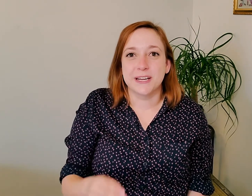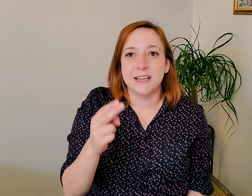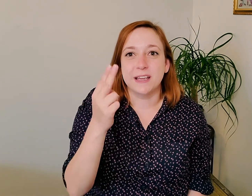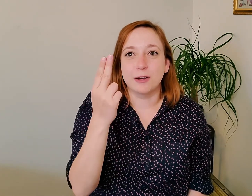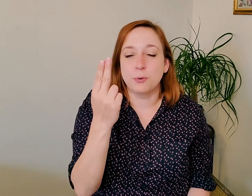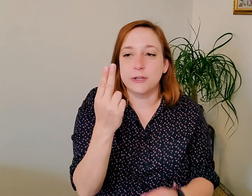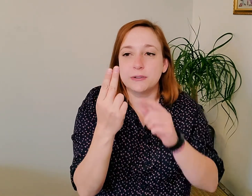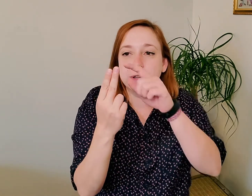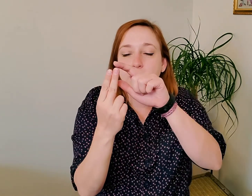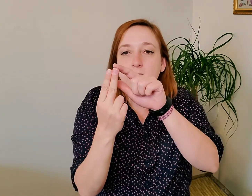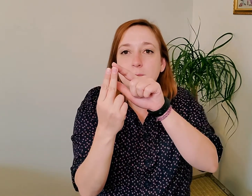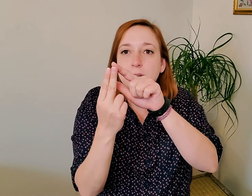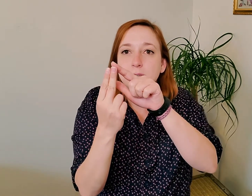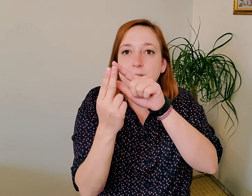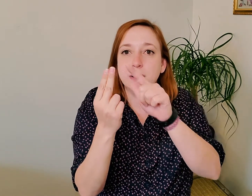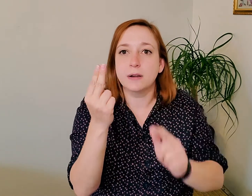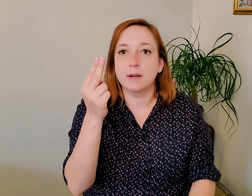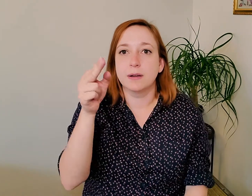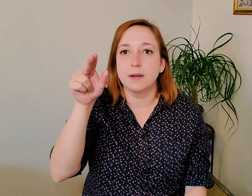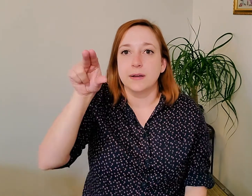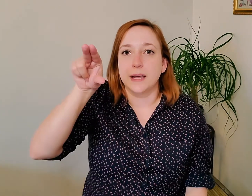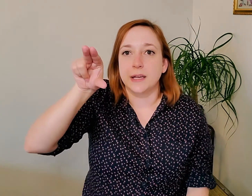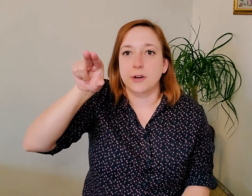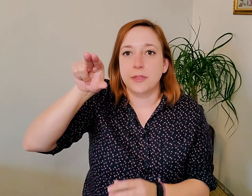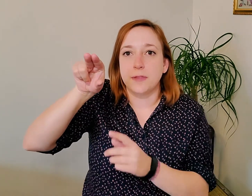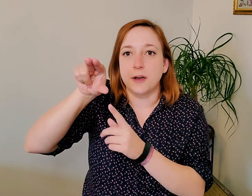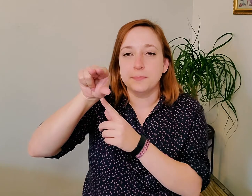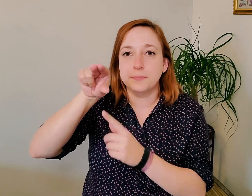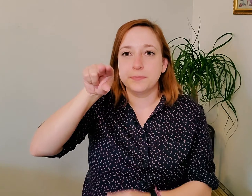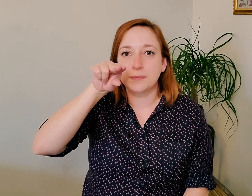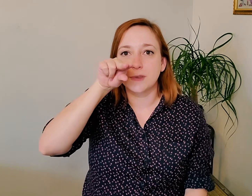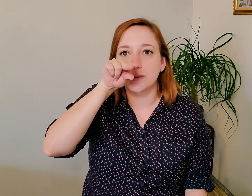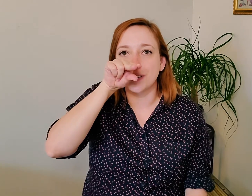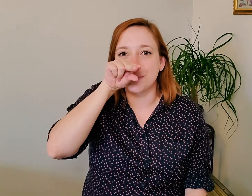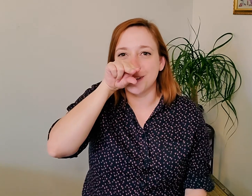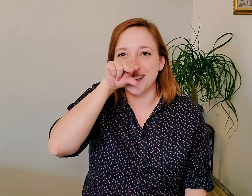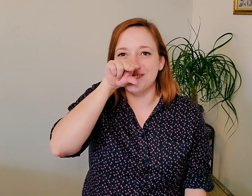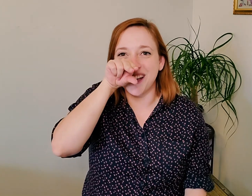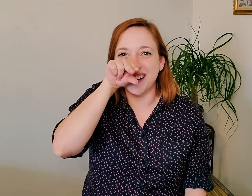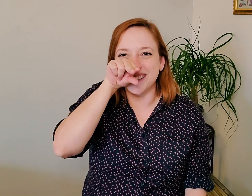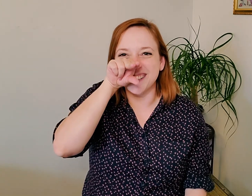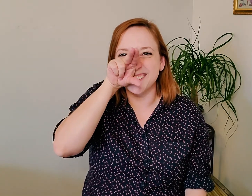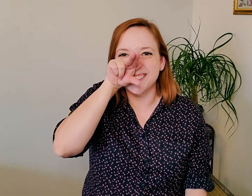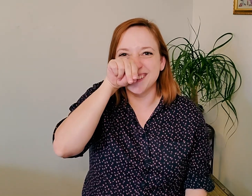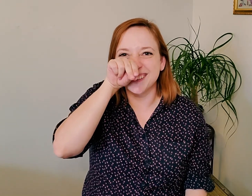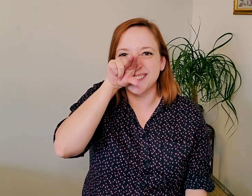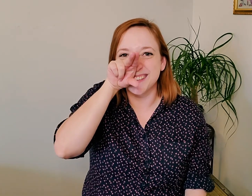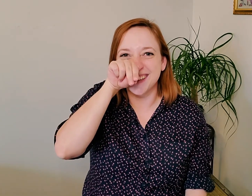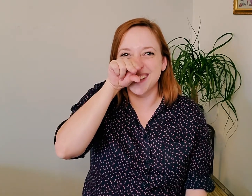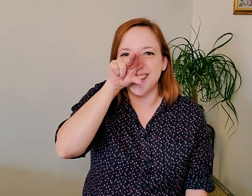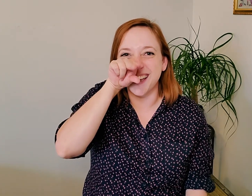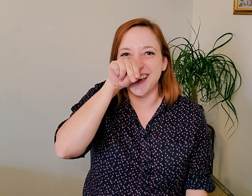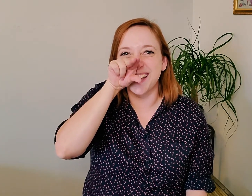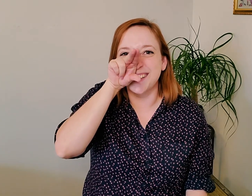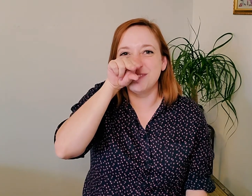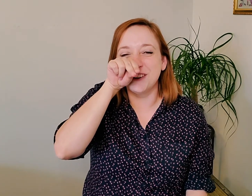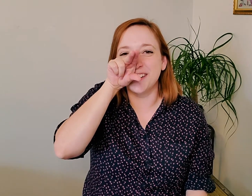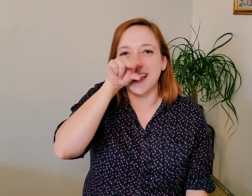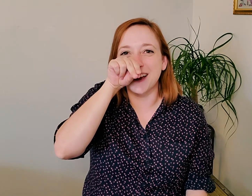take our pointer finger and our middle finger and our thumb. We're gonna put it up by our nose and move it like a